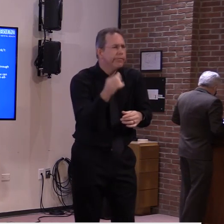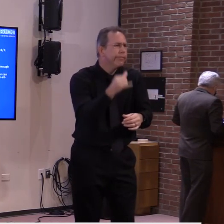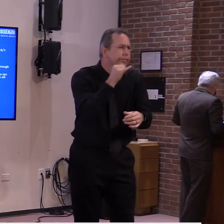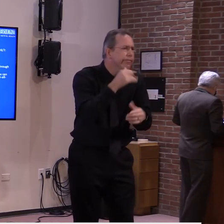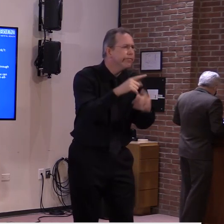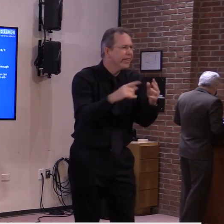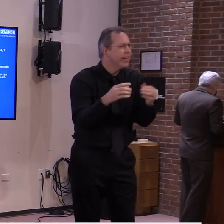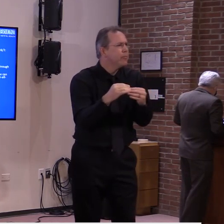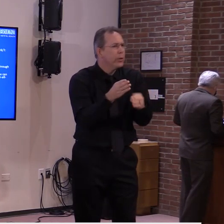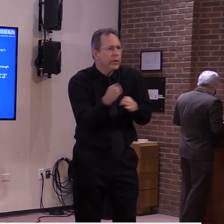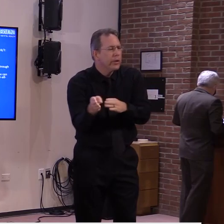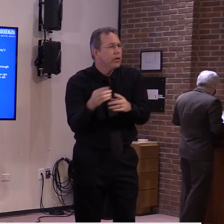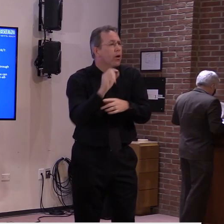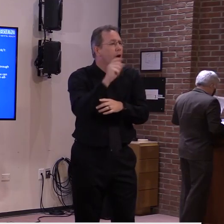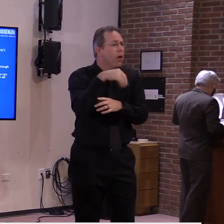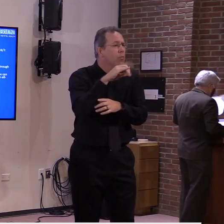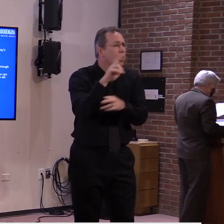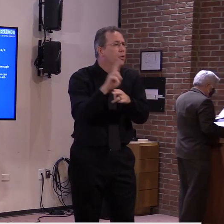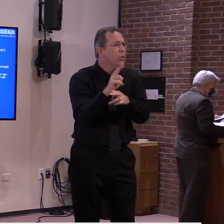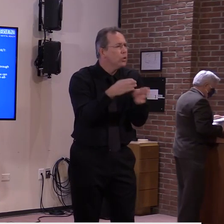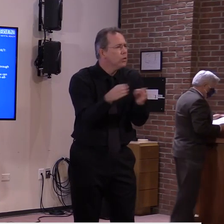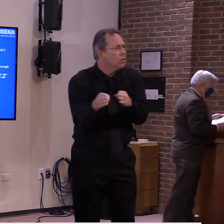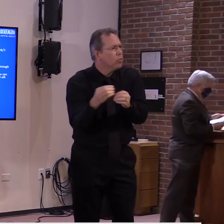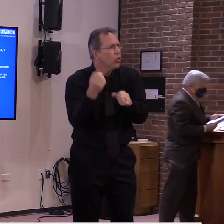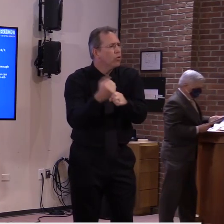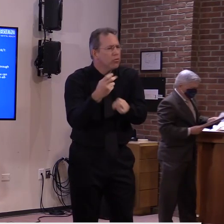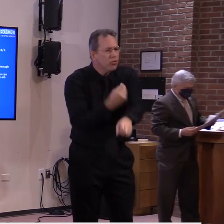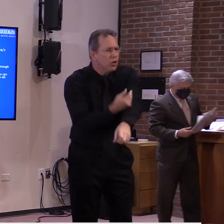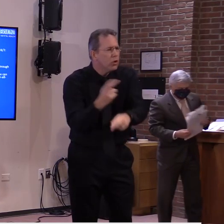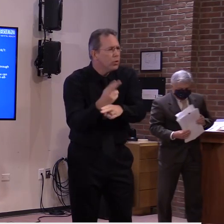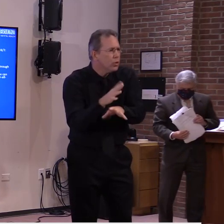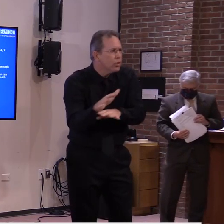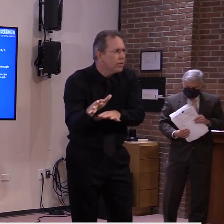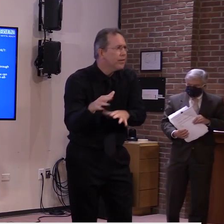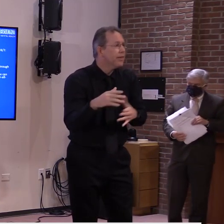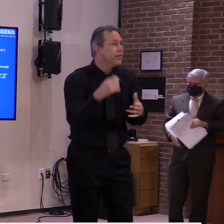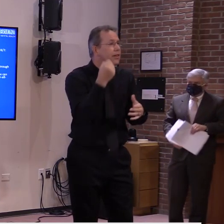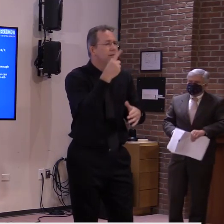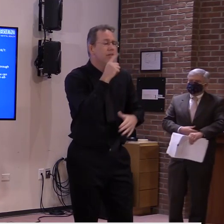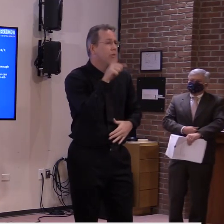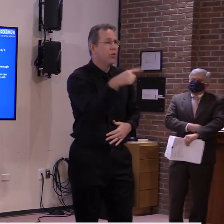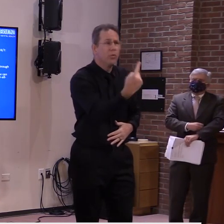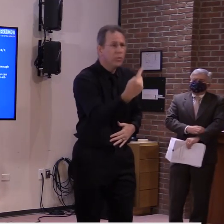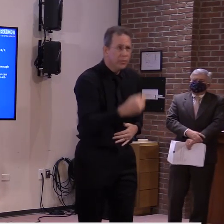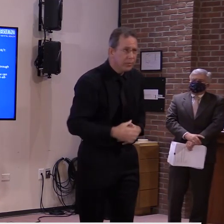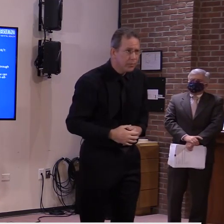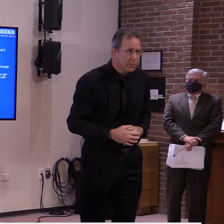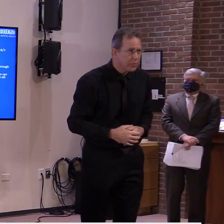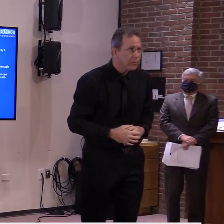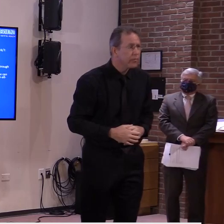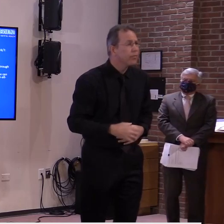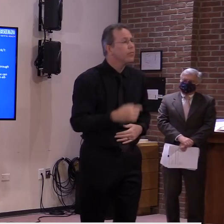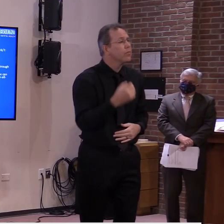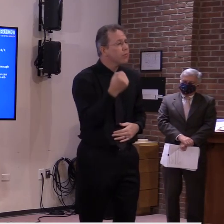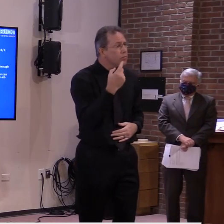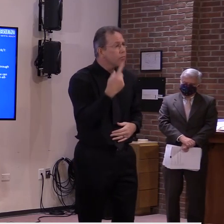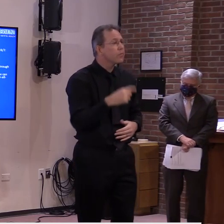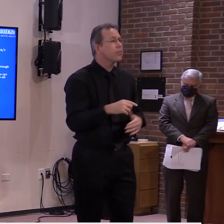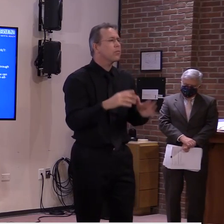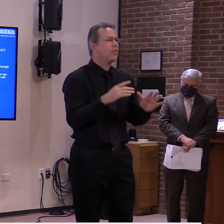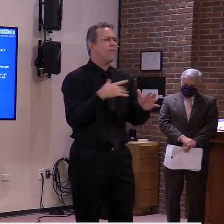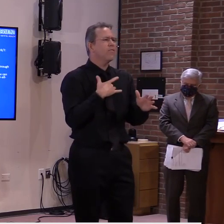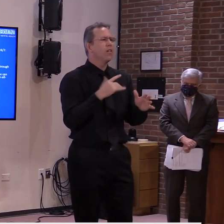to Vermonters today is that you are not alone. It's okay to not feel okay right now. There are many